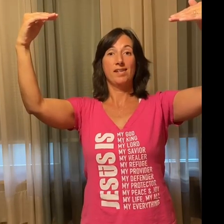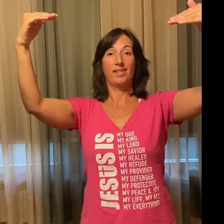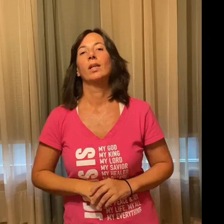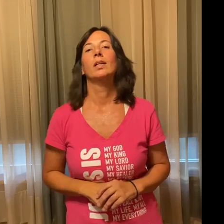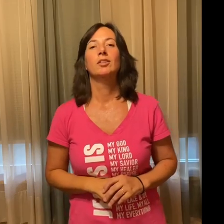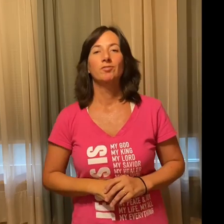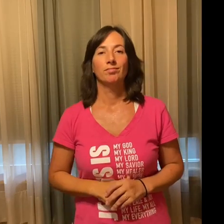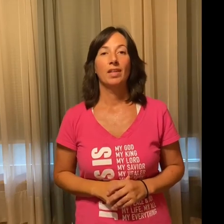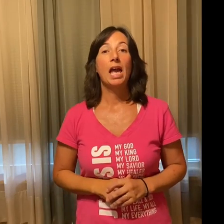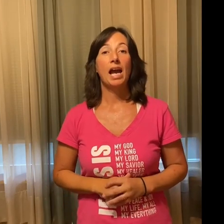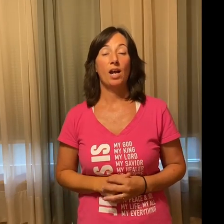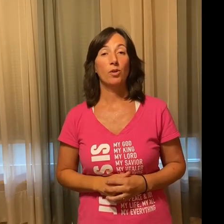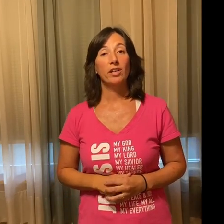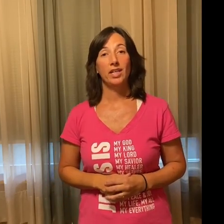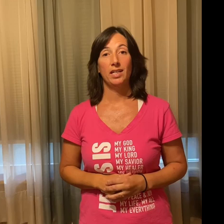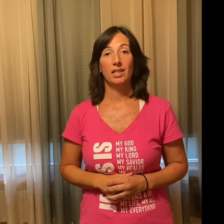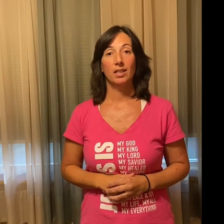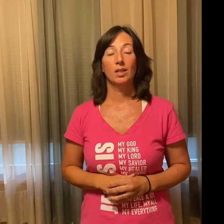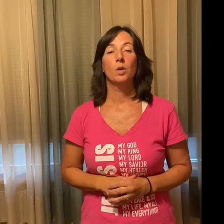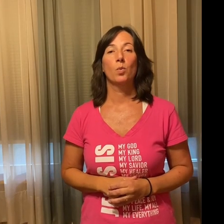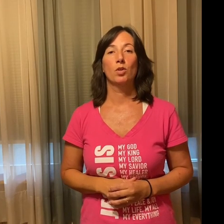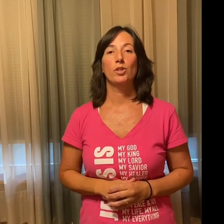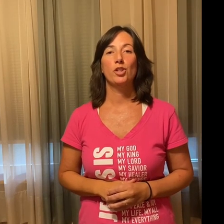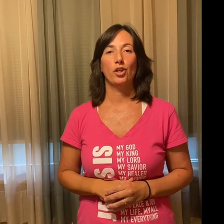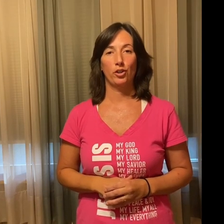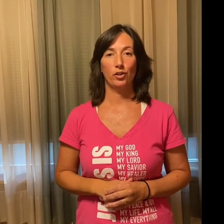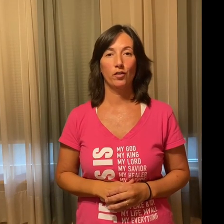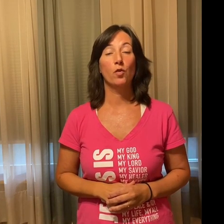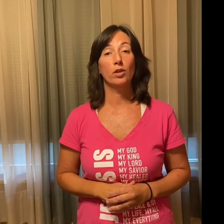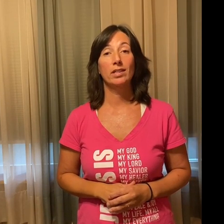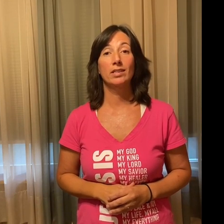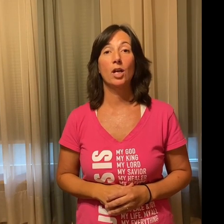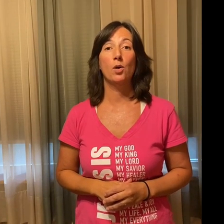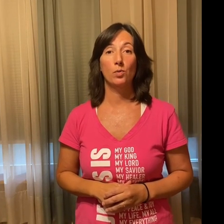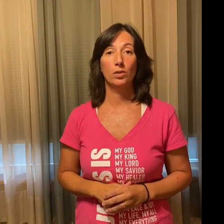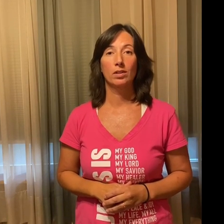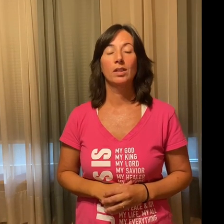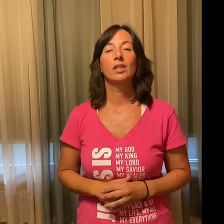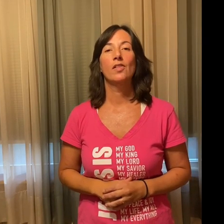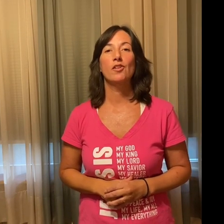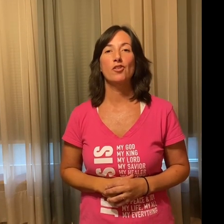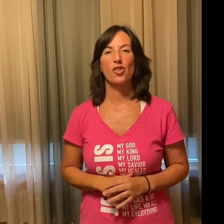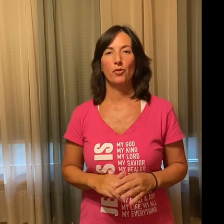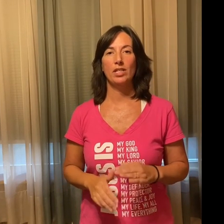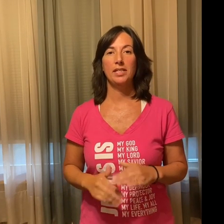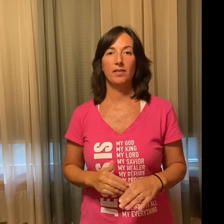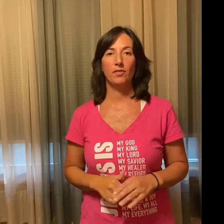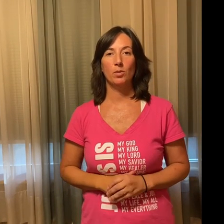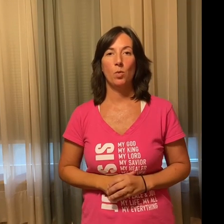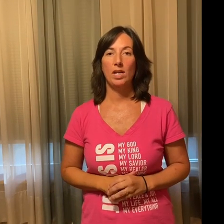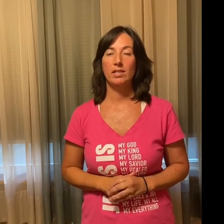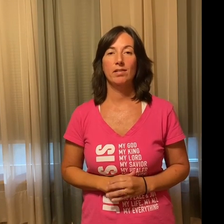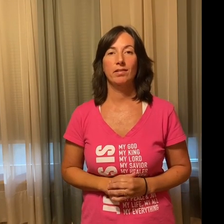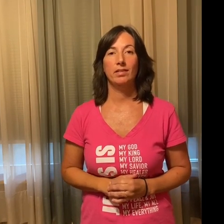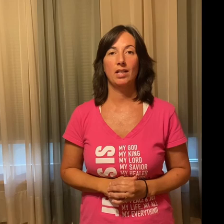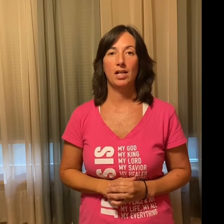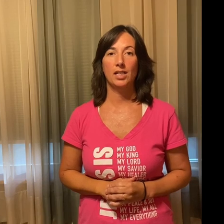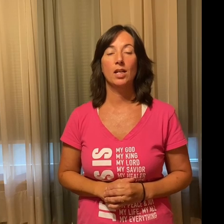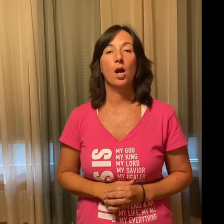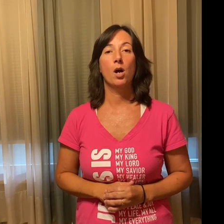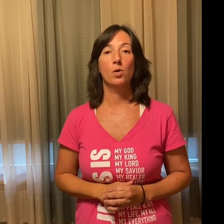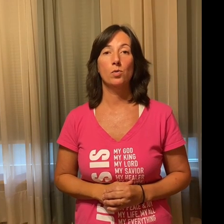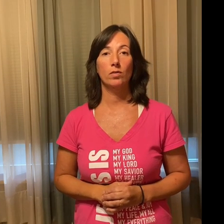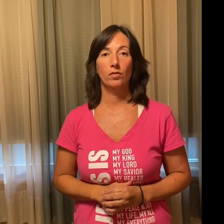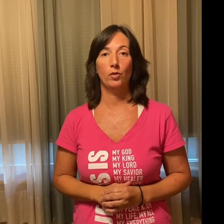heaven. Our King will return for his own. There's 3 different ways to